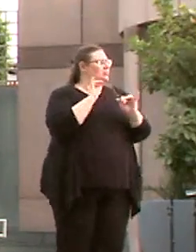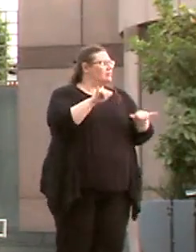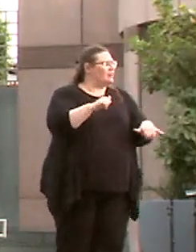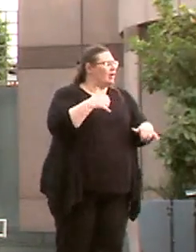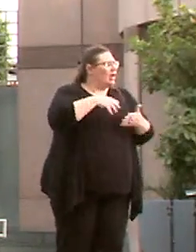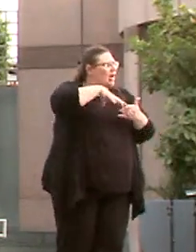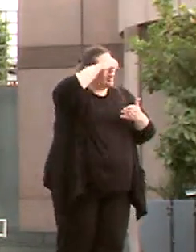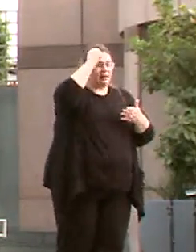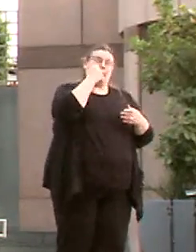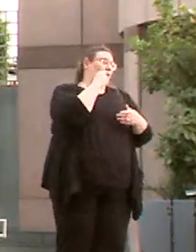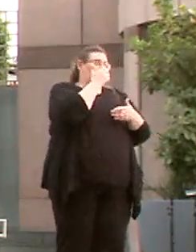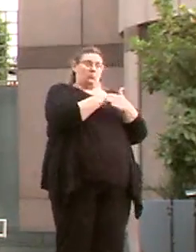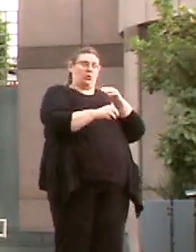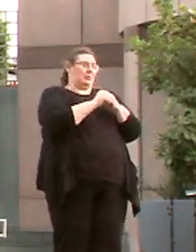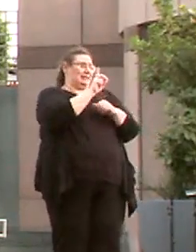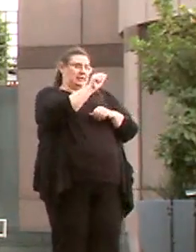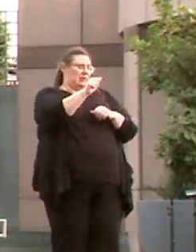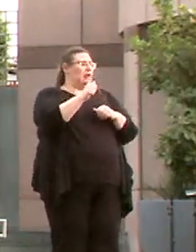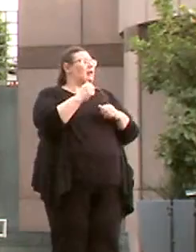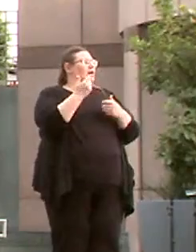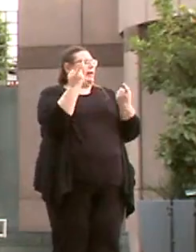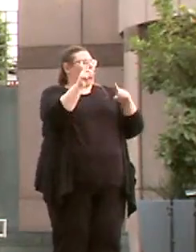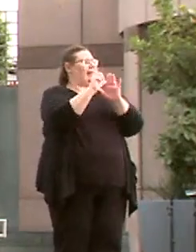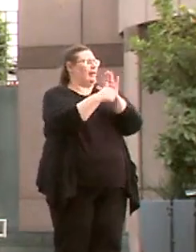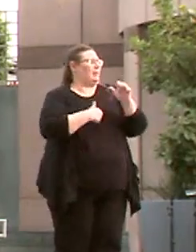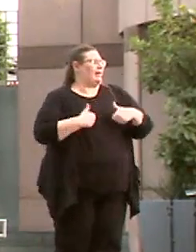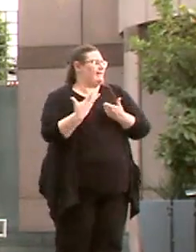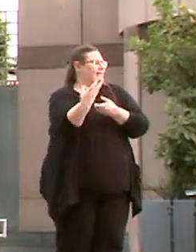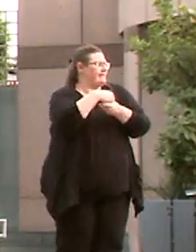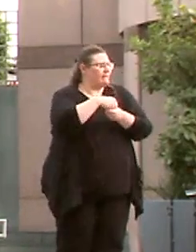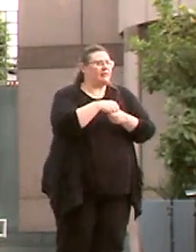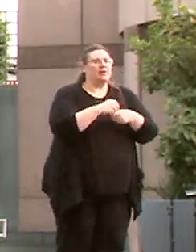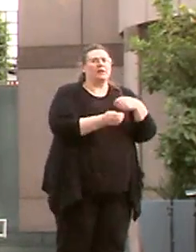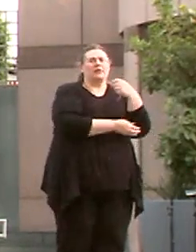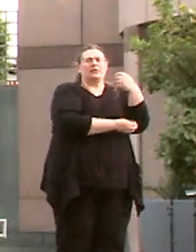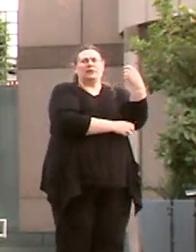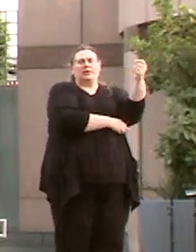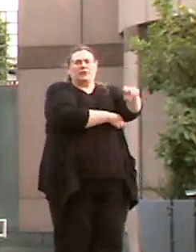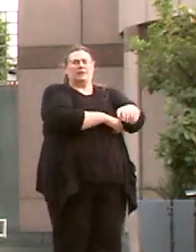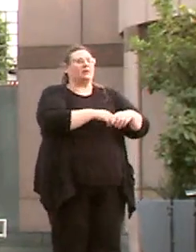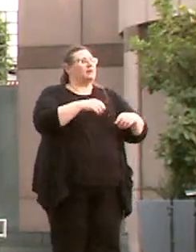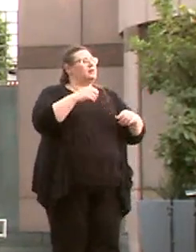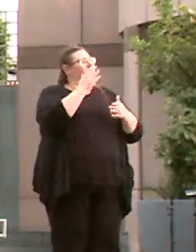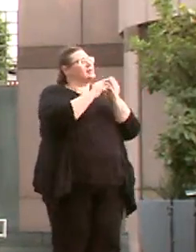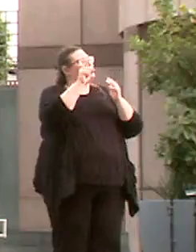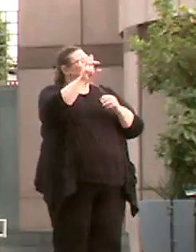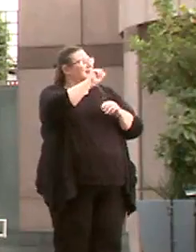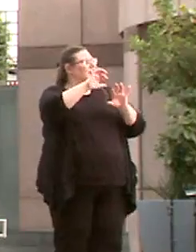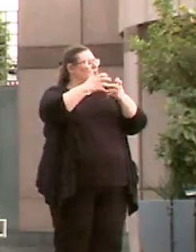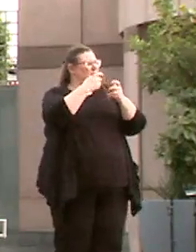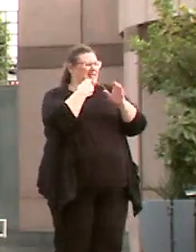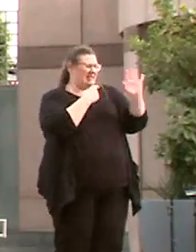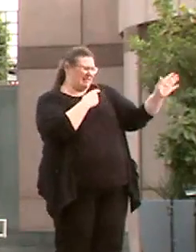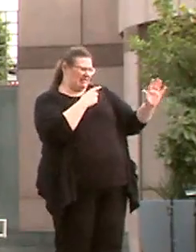I wasn't born with a disability. I acquired my disability, that I learned that it could, from some disability groups, that it could be perceived as harmful. It